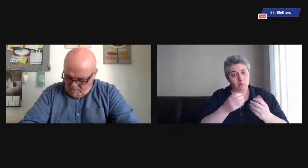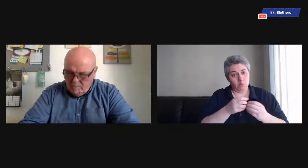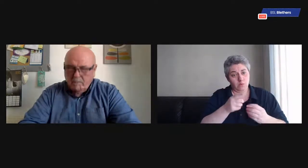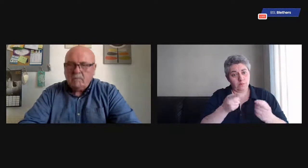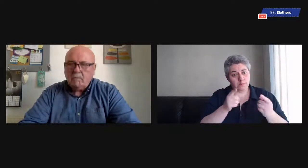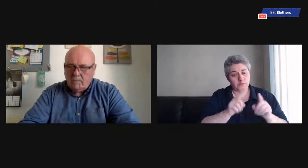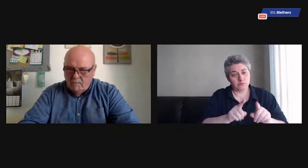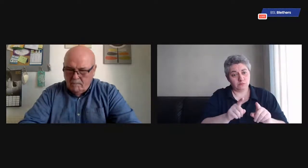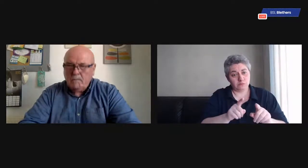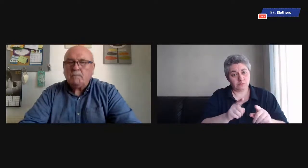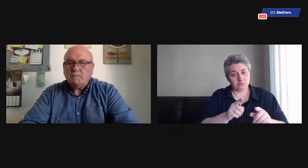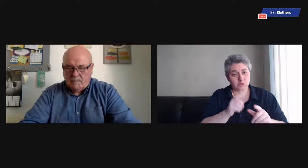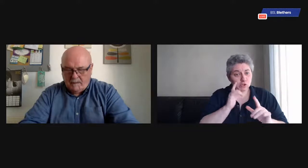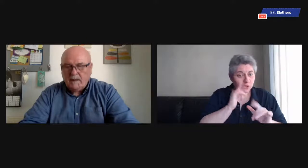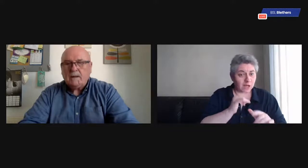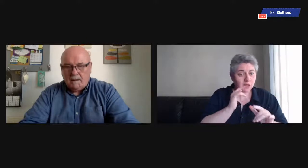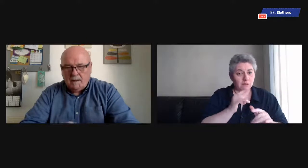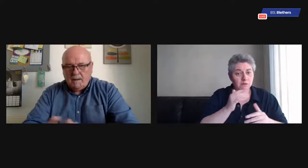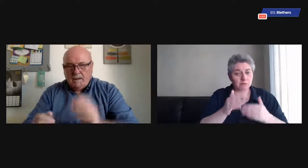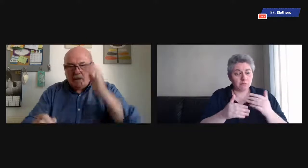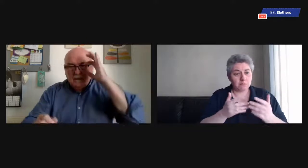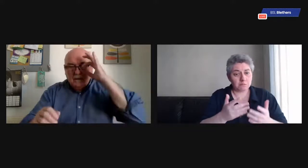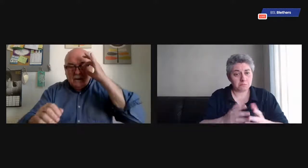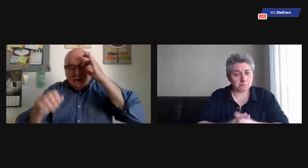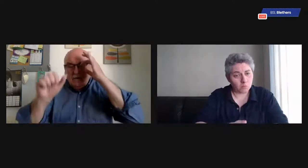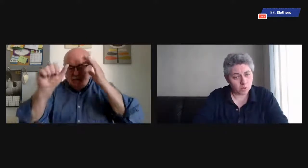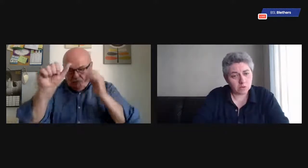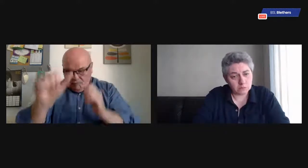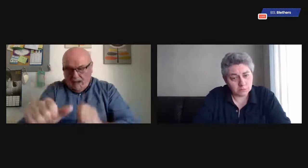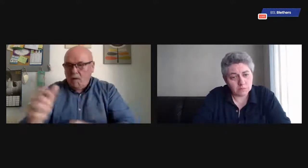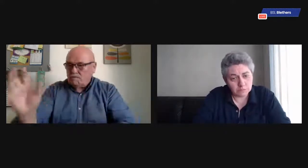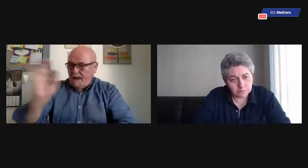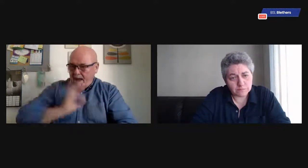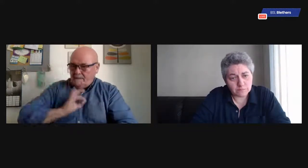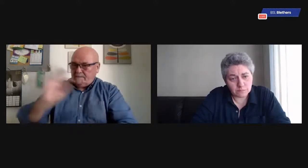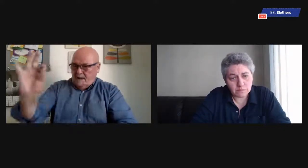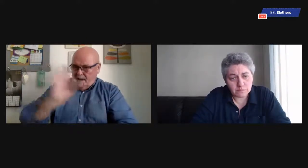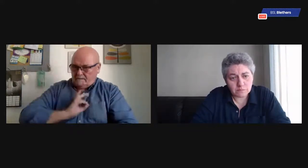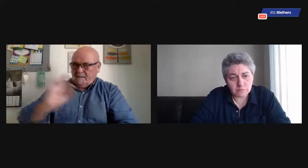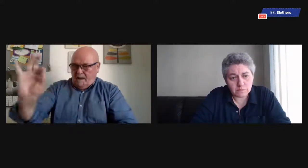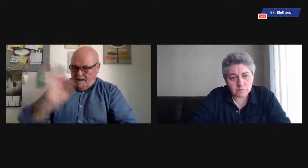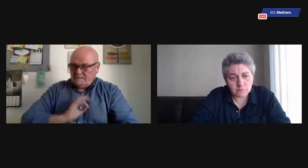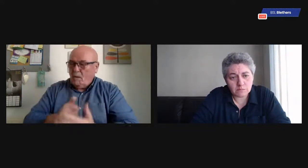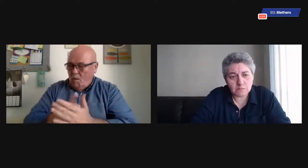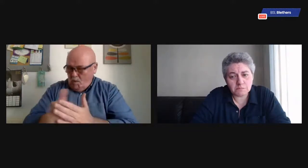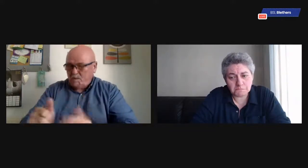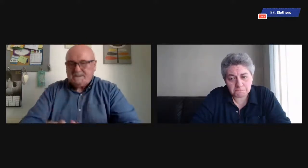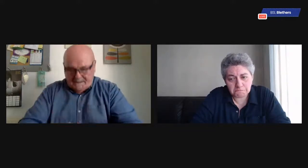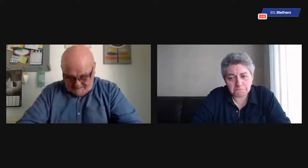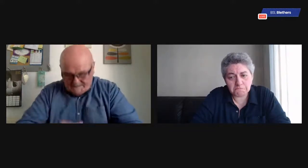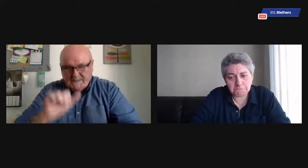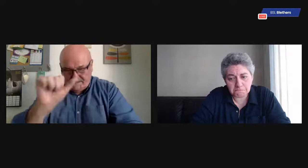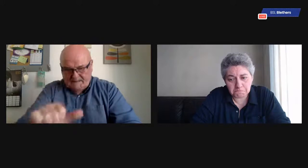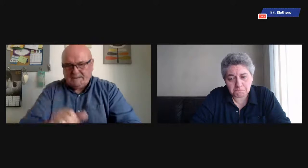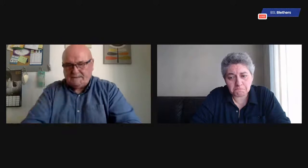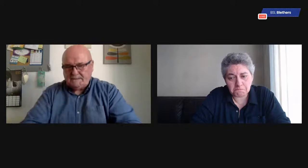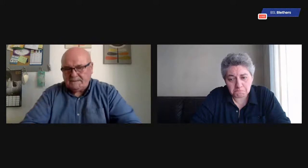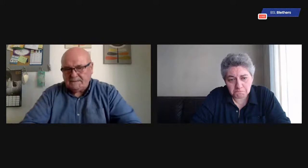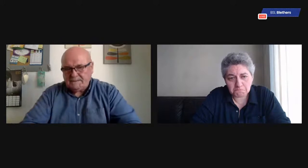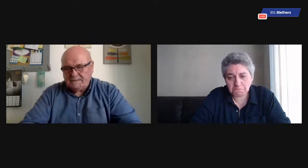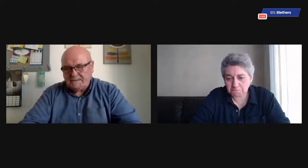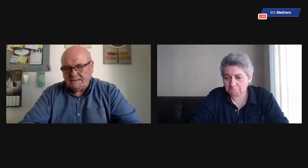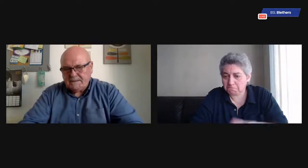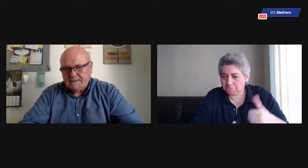So the judge has a good relationship with the deaf intermediary. Oh, absolutely, Avril. Yep, and asks me lots of